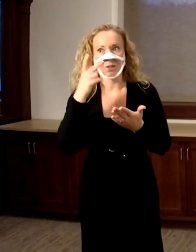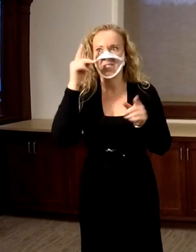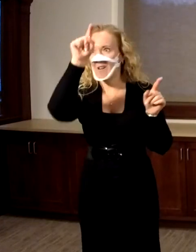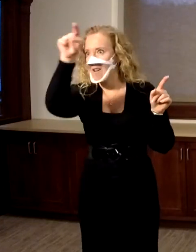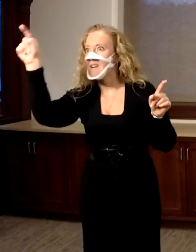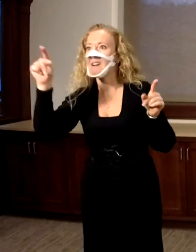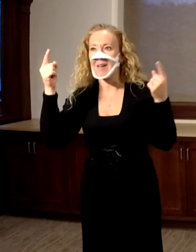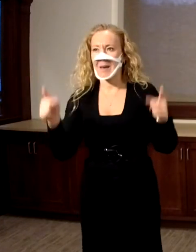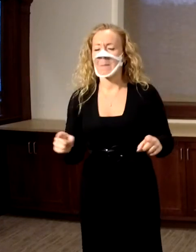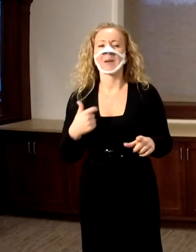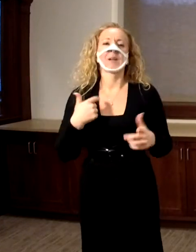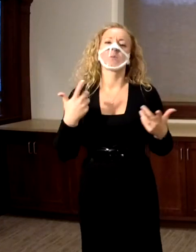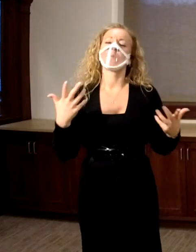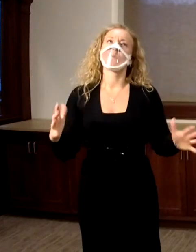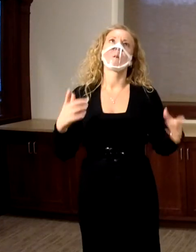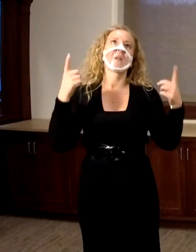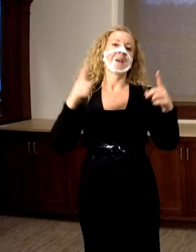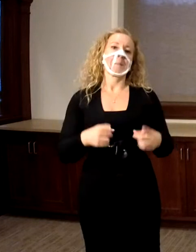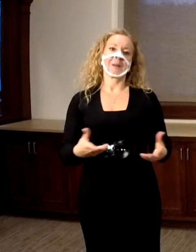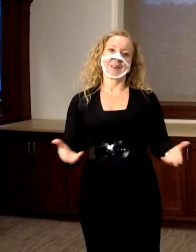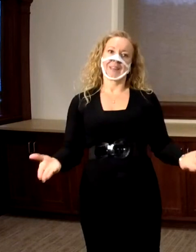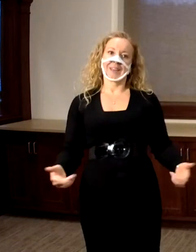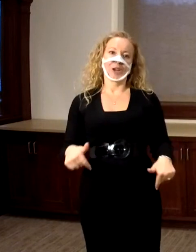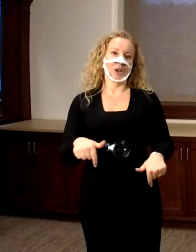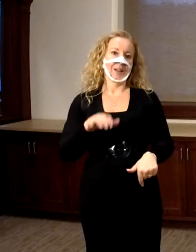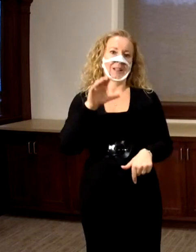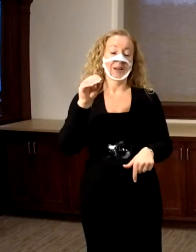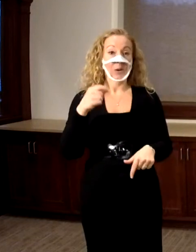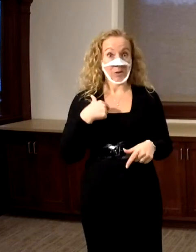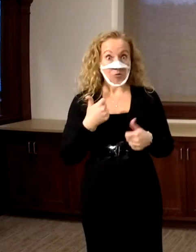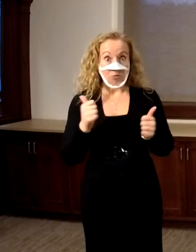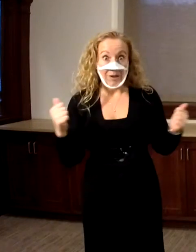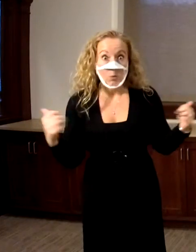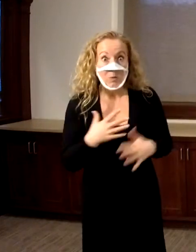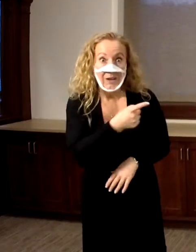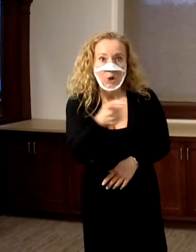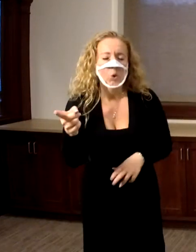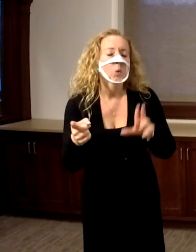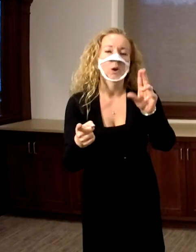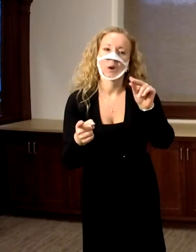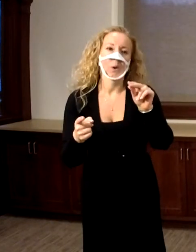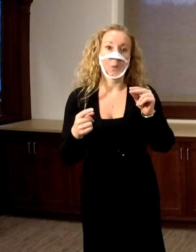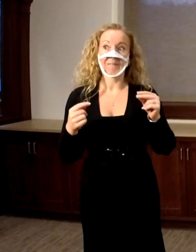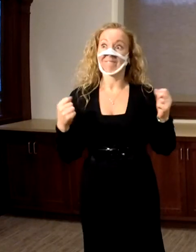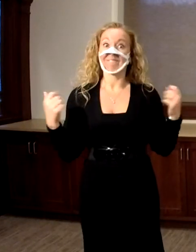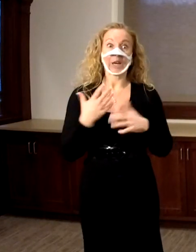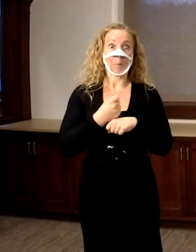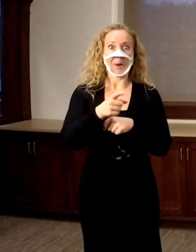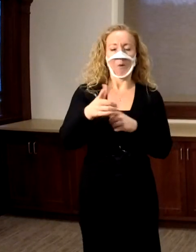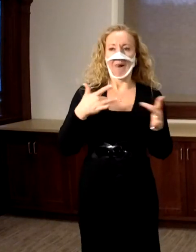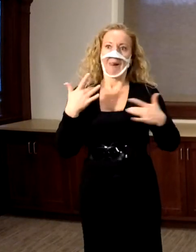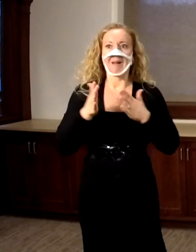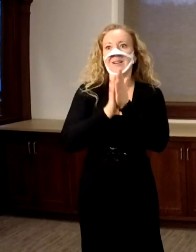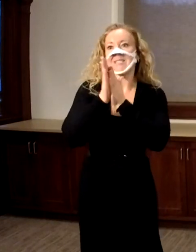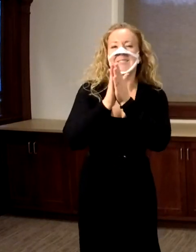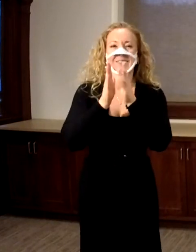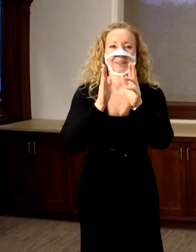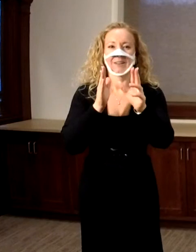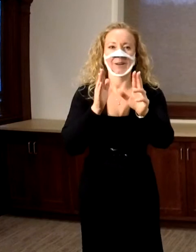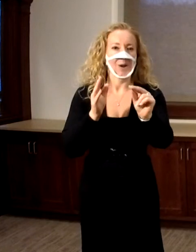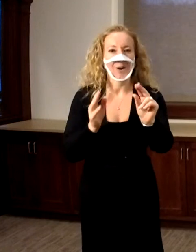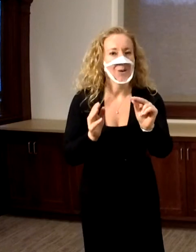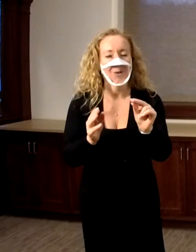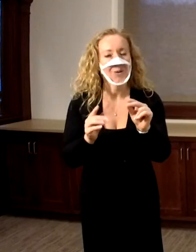prevent that from ever happening here. I'm not trying to scare you, really. Fear doesn't motivate us to be our best. I'm trying to get